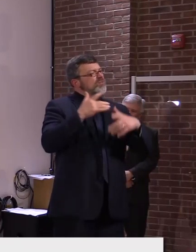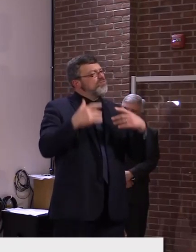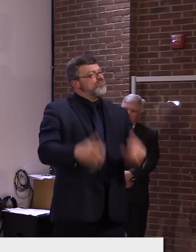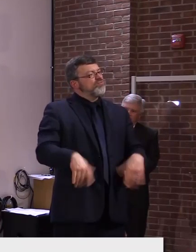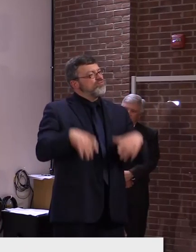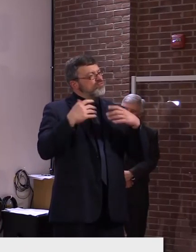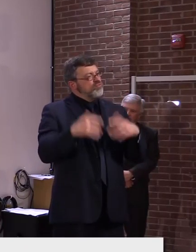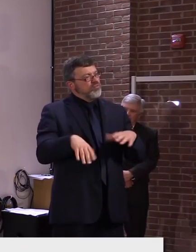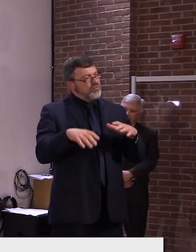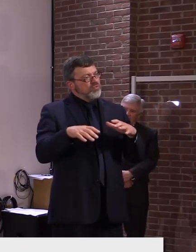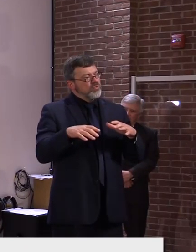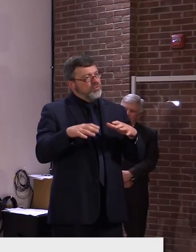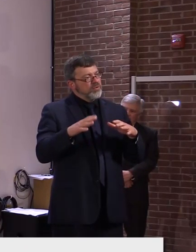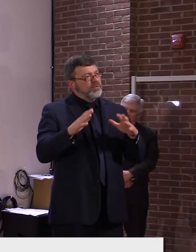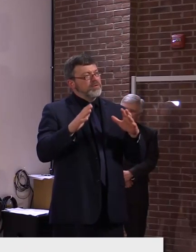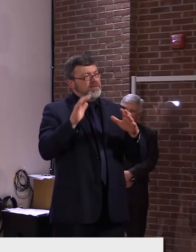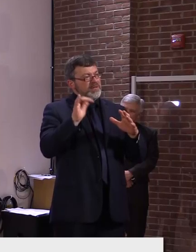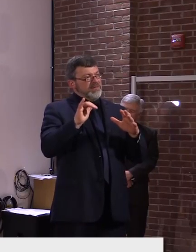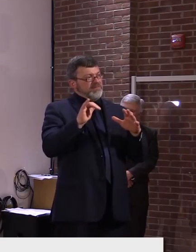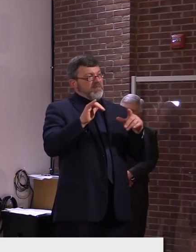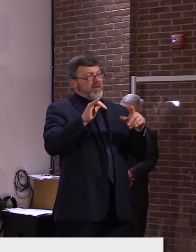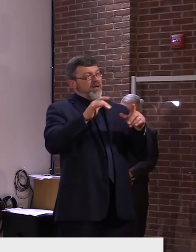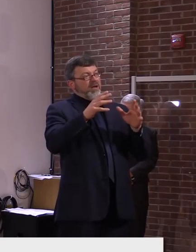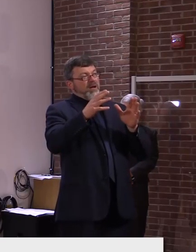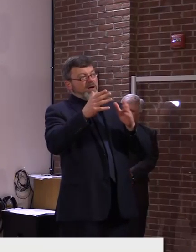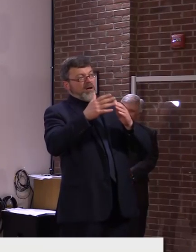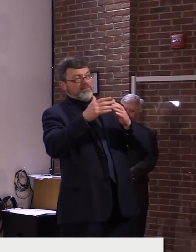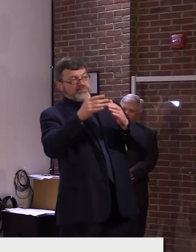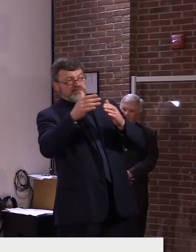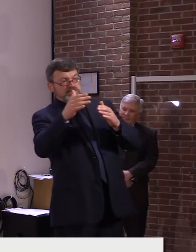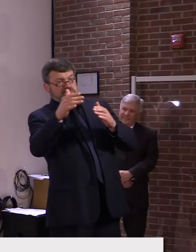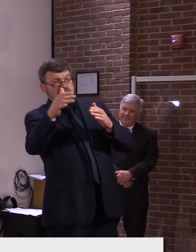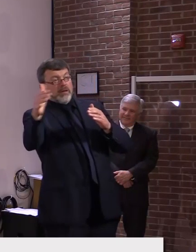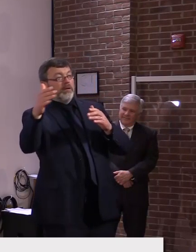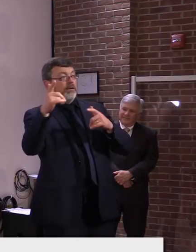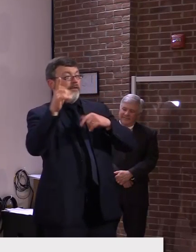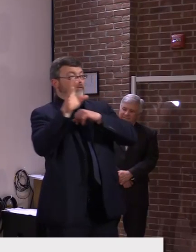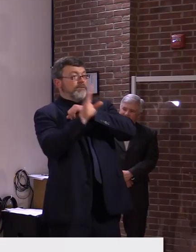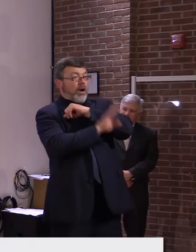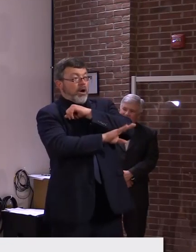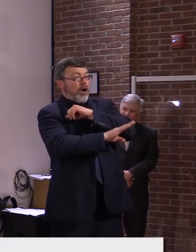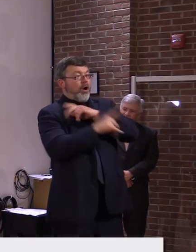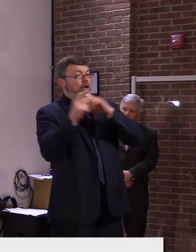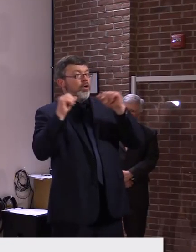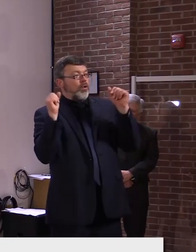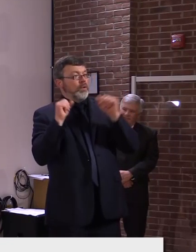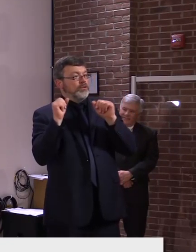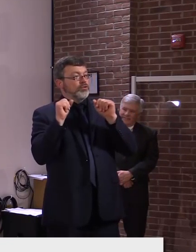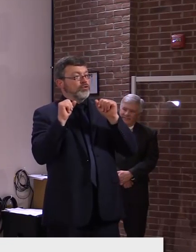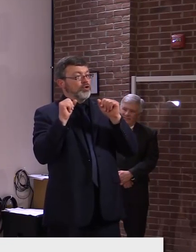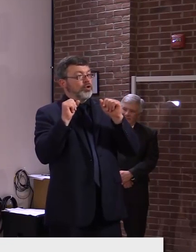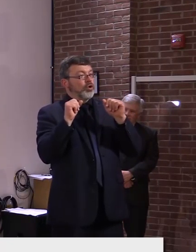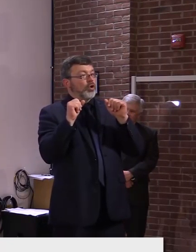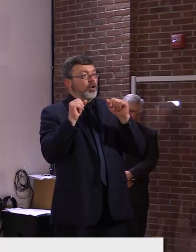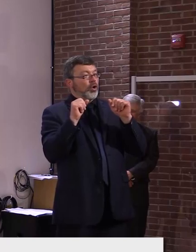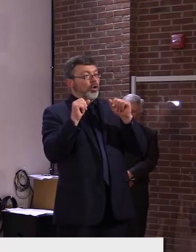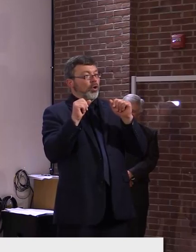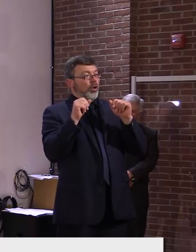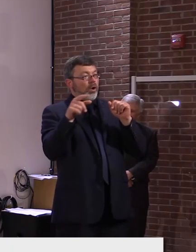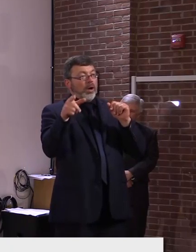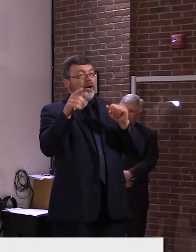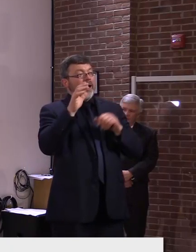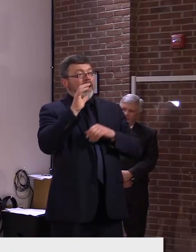is vaccine available to those younger than 12, we will certainly, again, be at a very robust